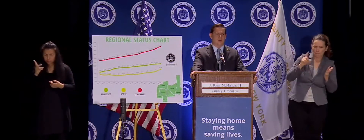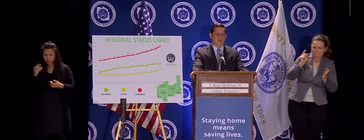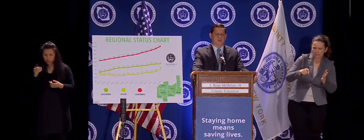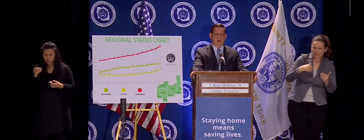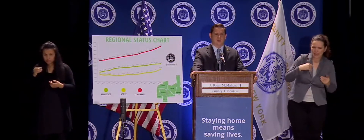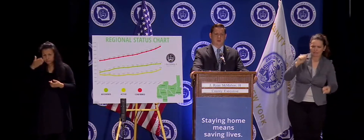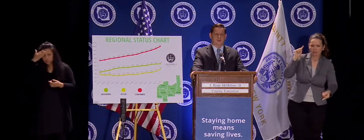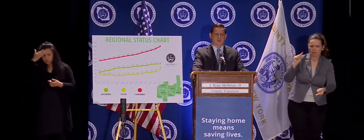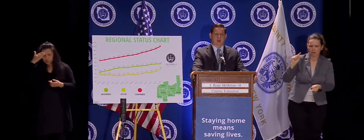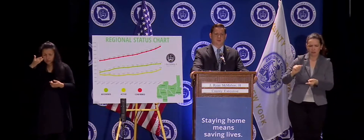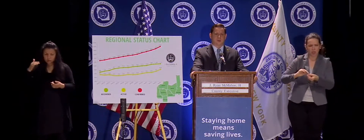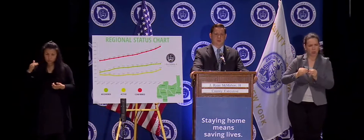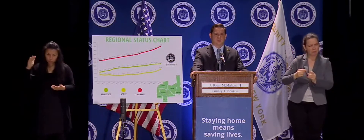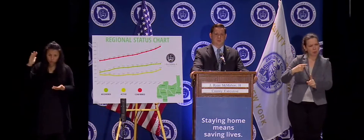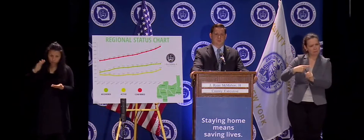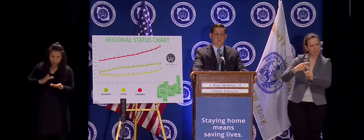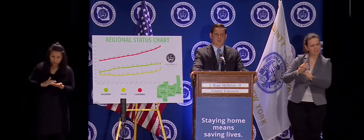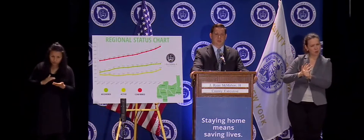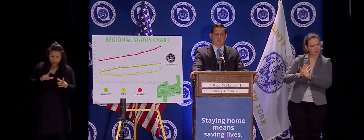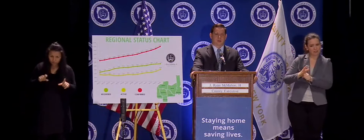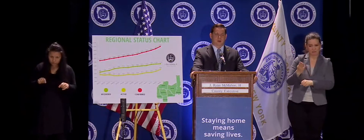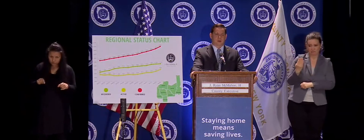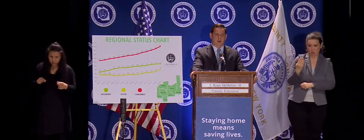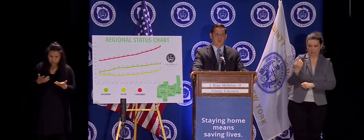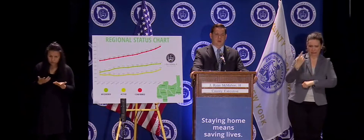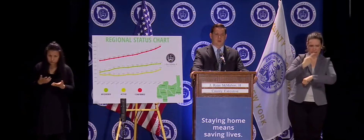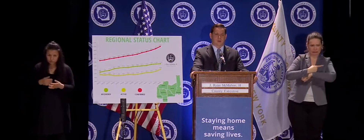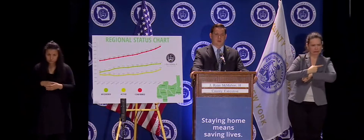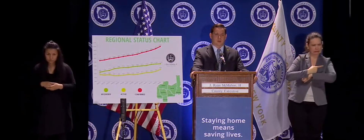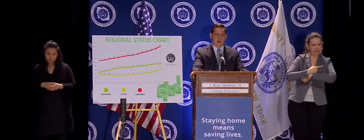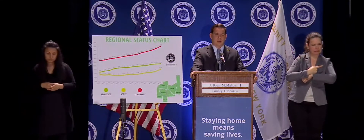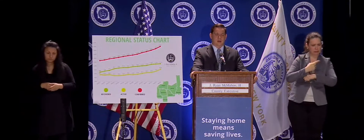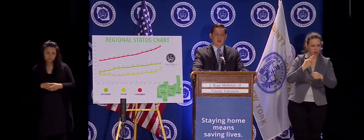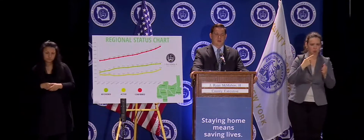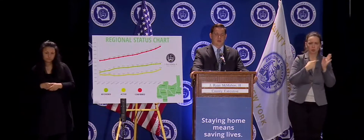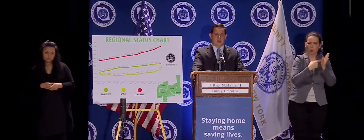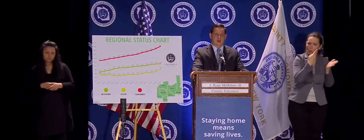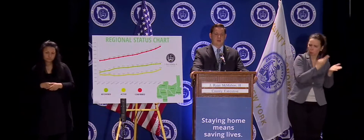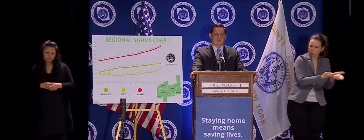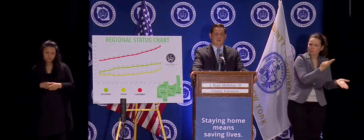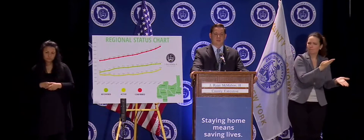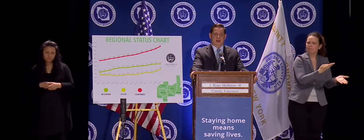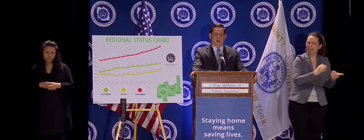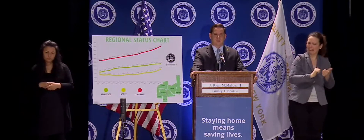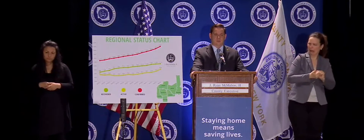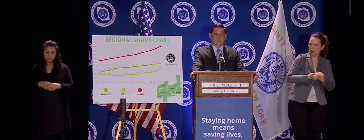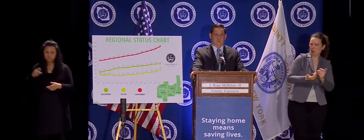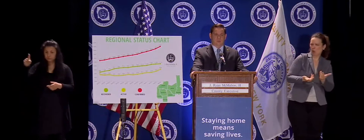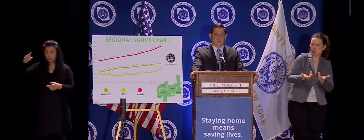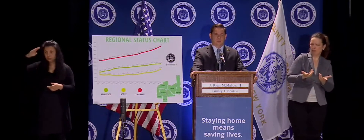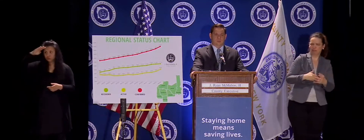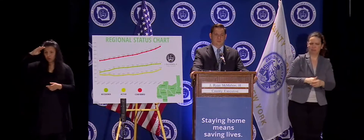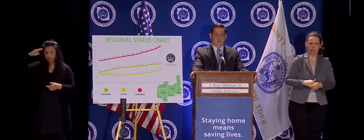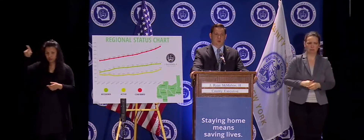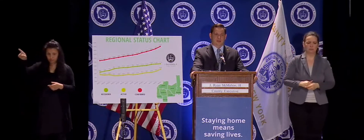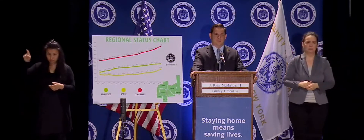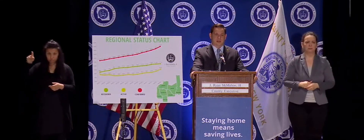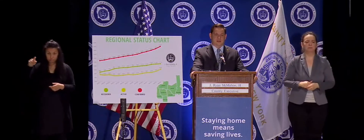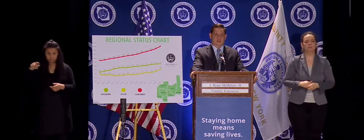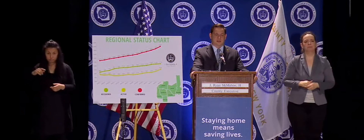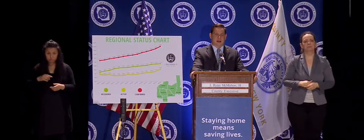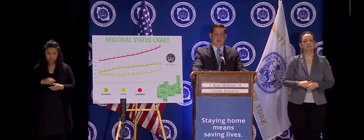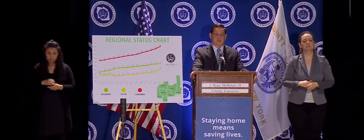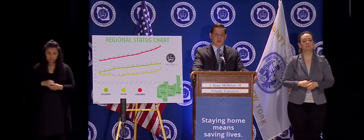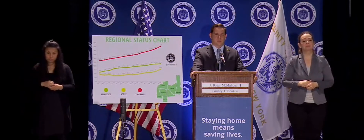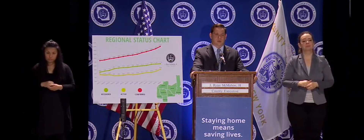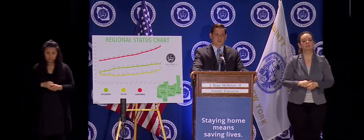No, I think you saw the governor's chart today. It was pretty clear on what they're looking at. You can't demand proactive